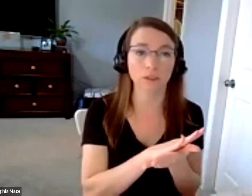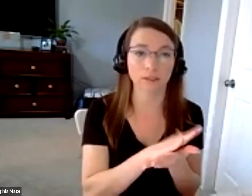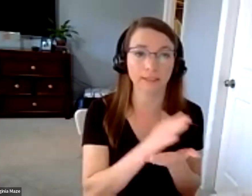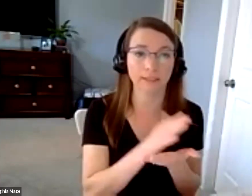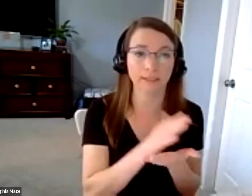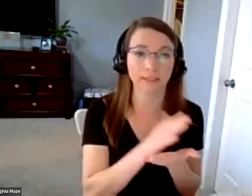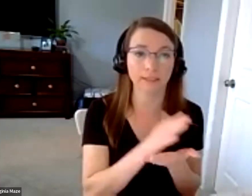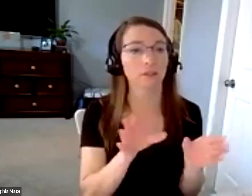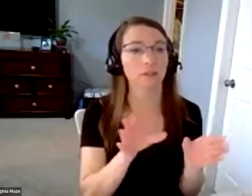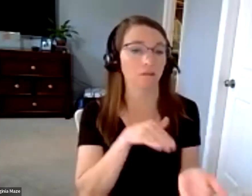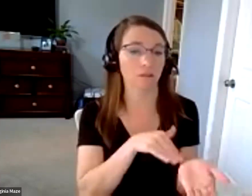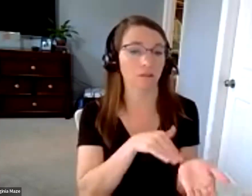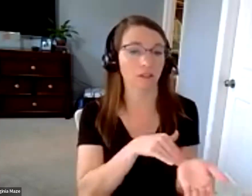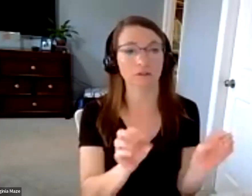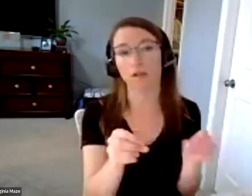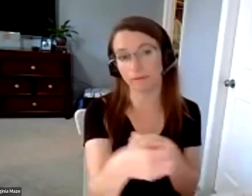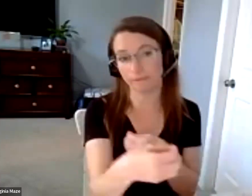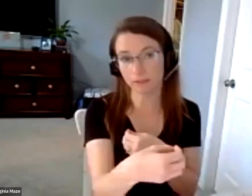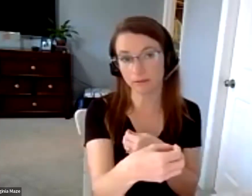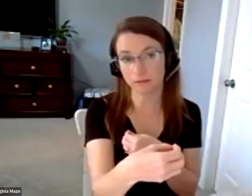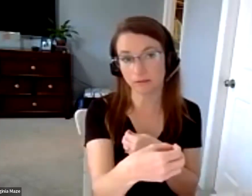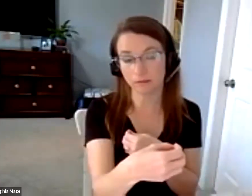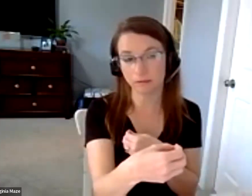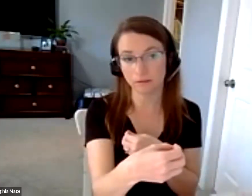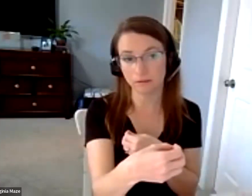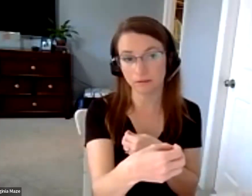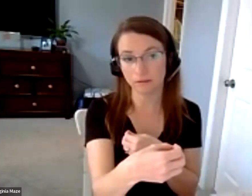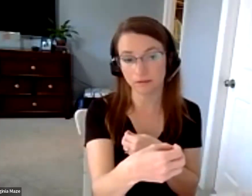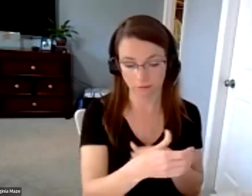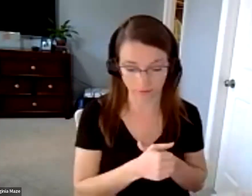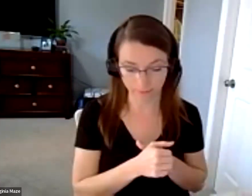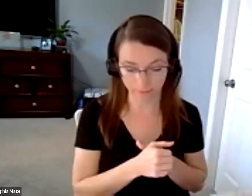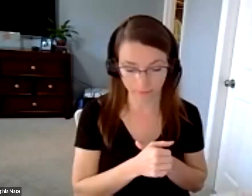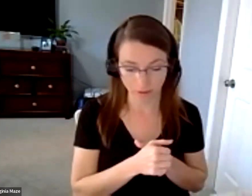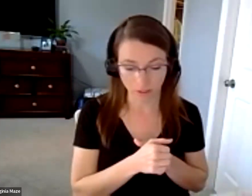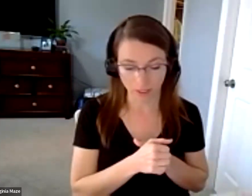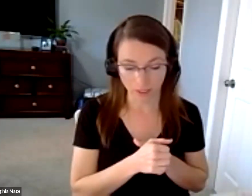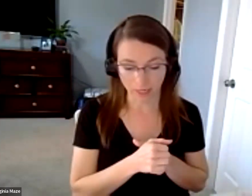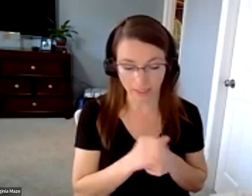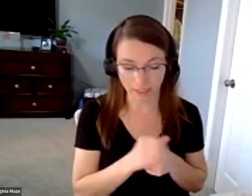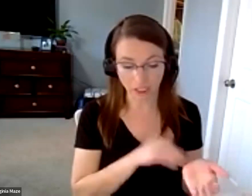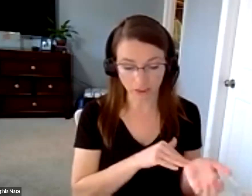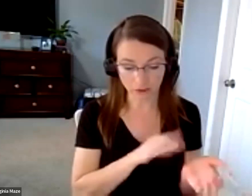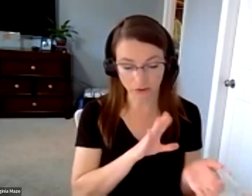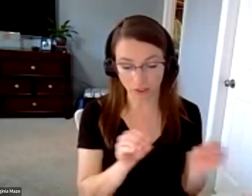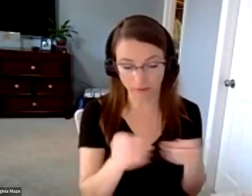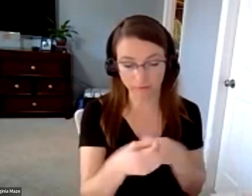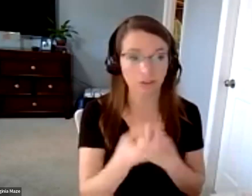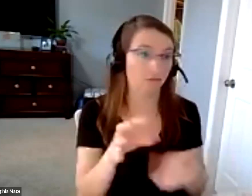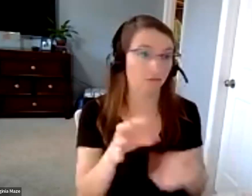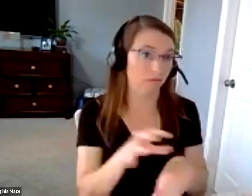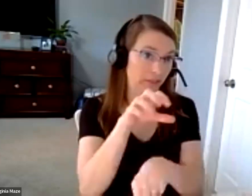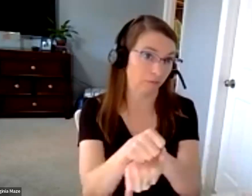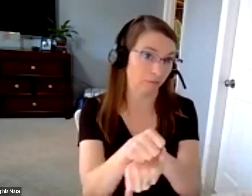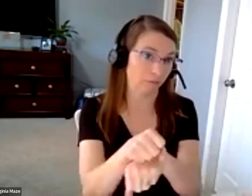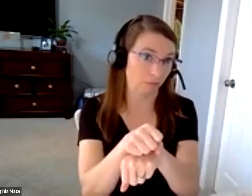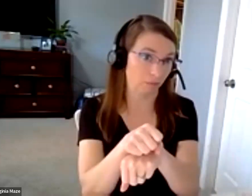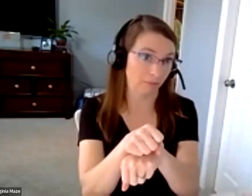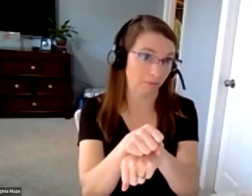our school lesson? So doctor's office. At a doctor's office, you usually have to make an